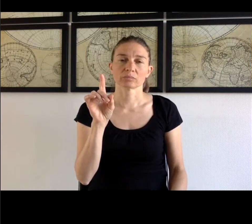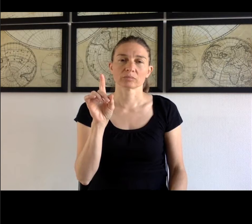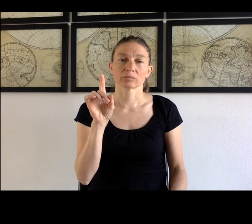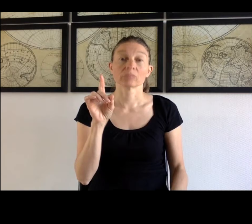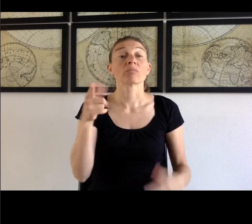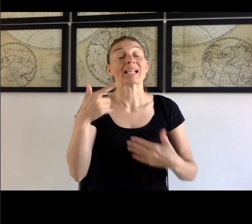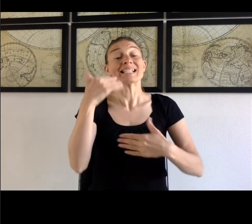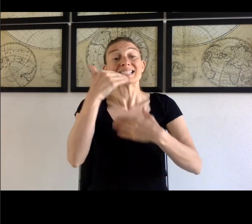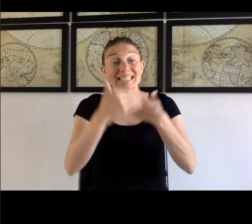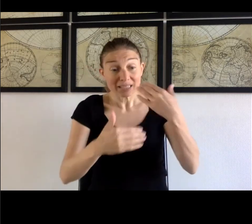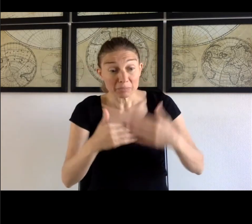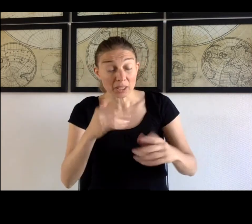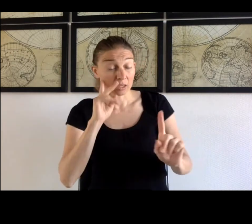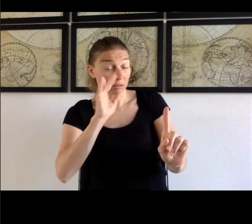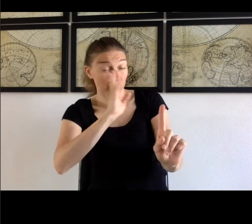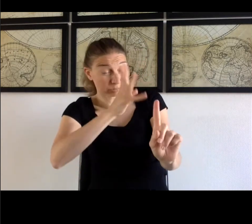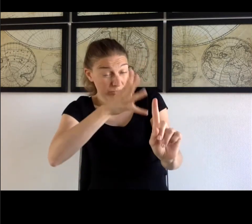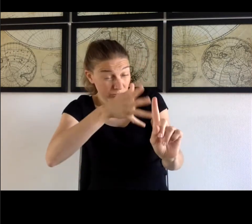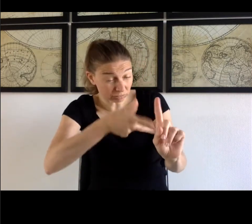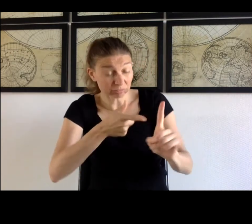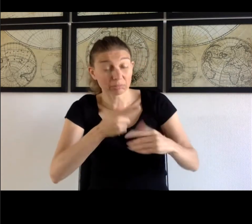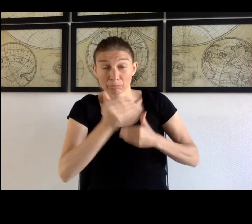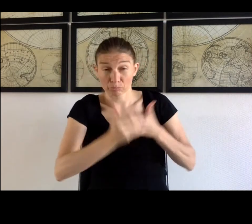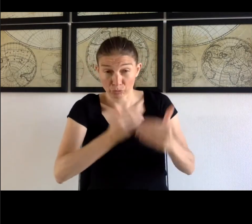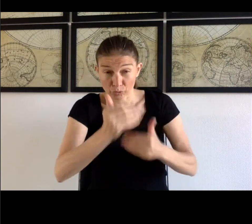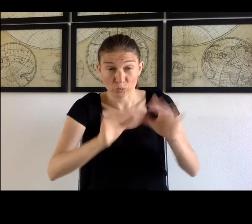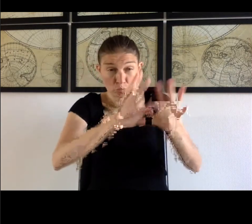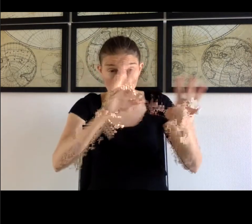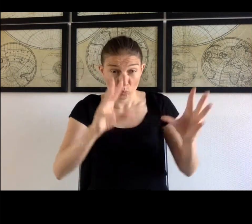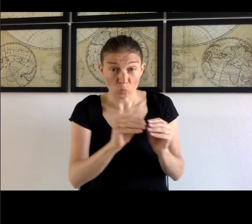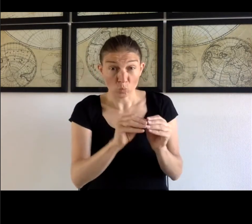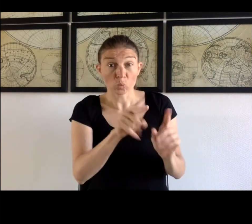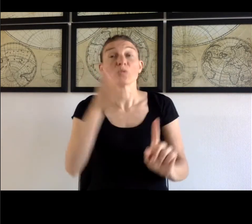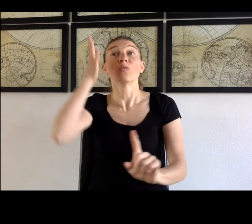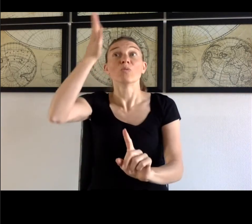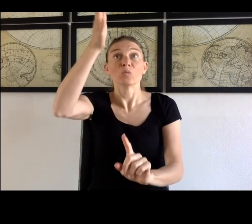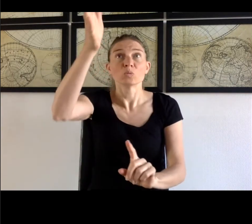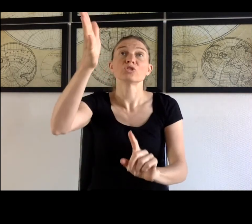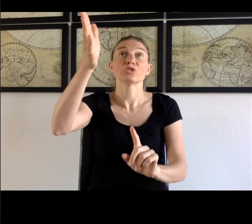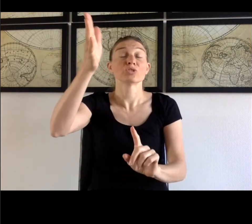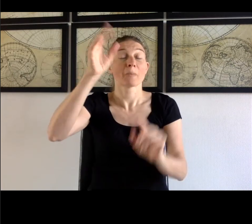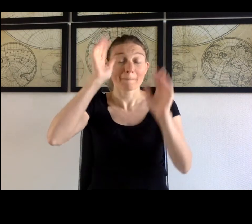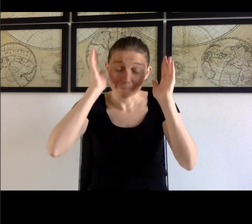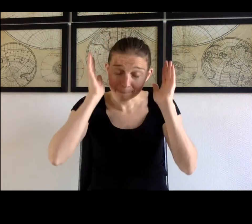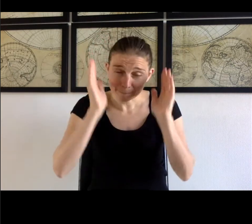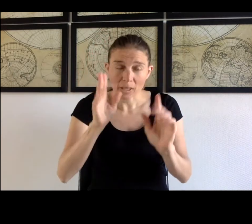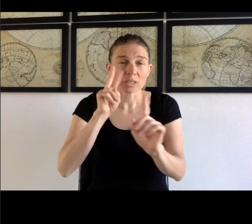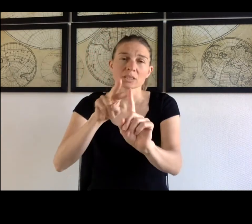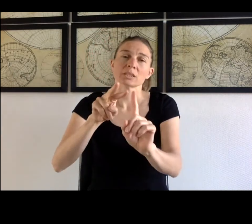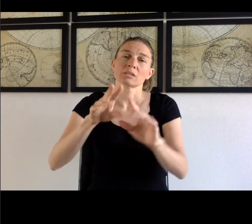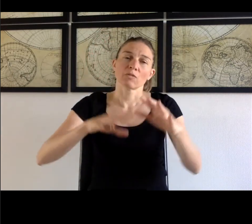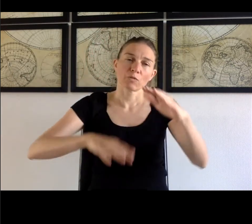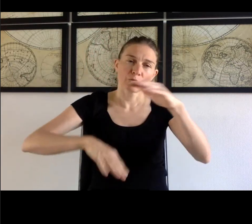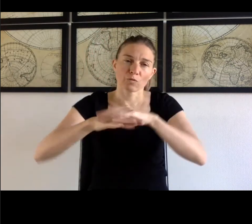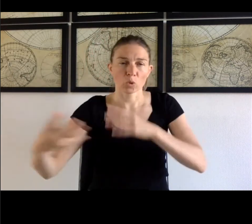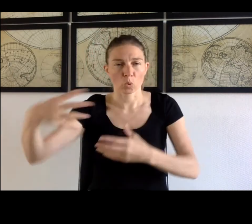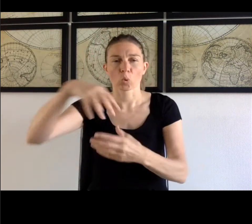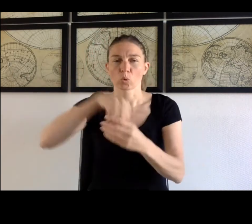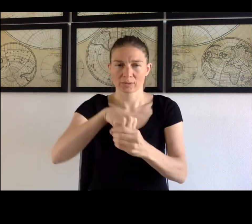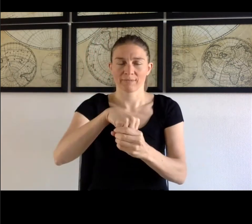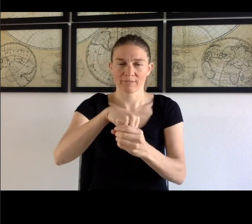disability, eligibility, and determination are inclusive, or moving towards inclusive, and this is more